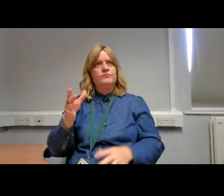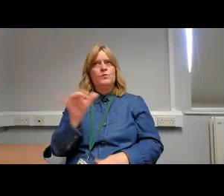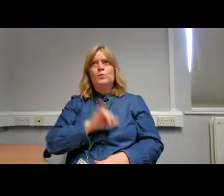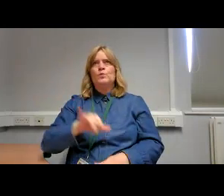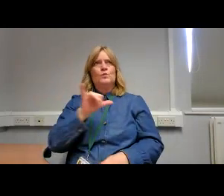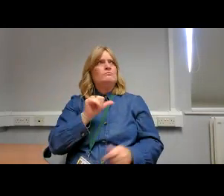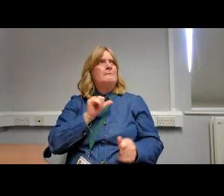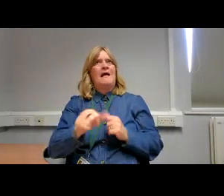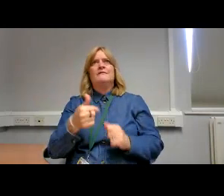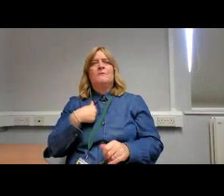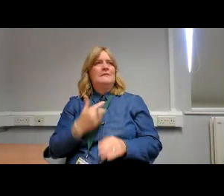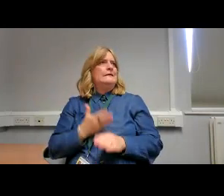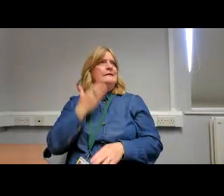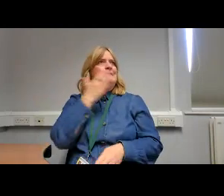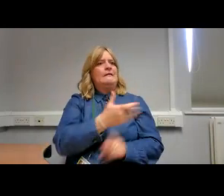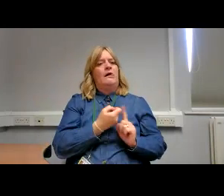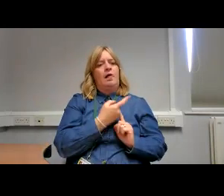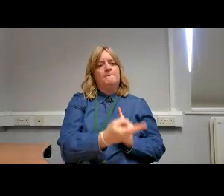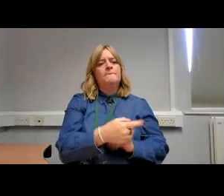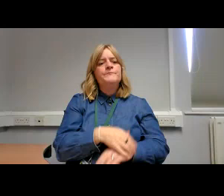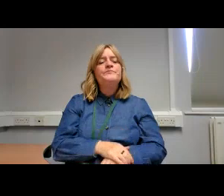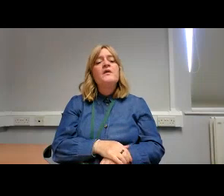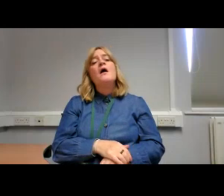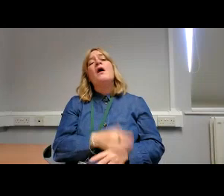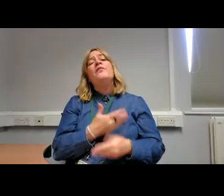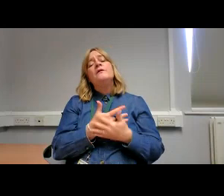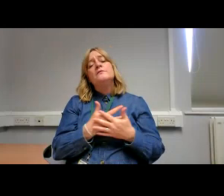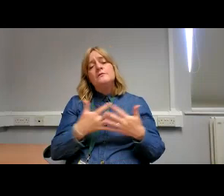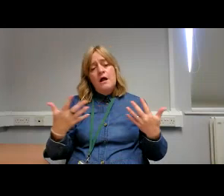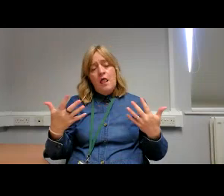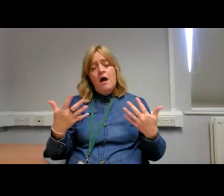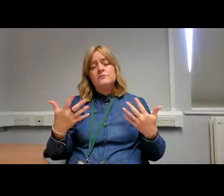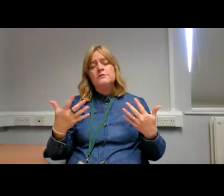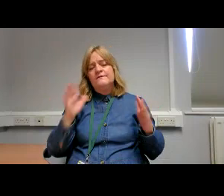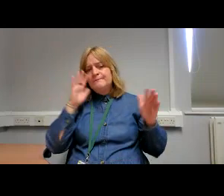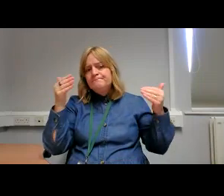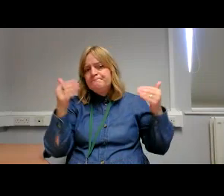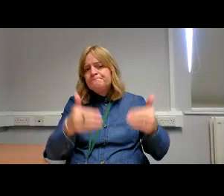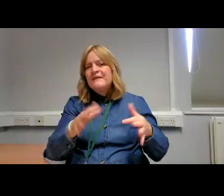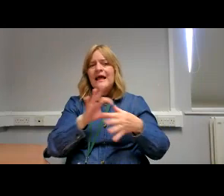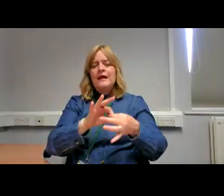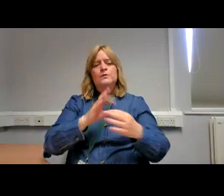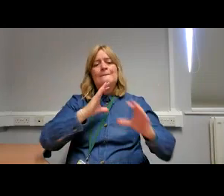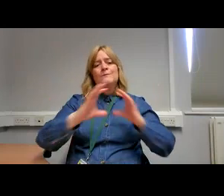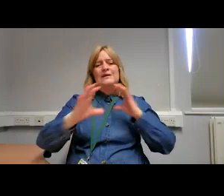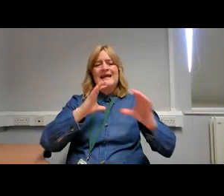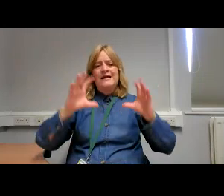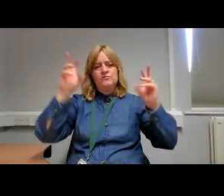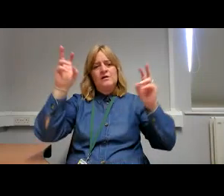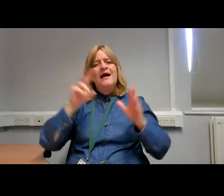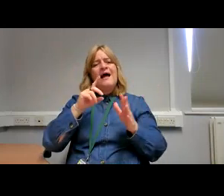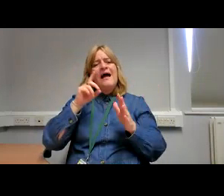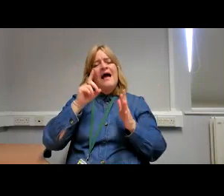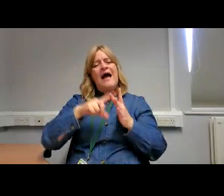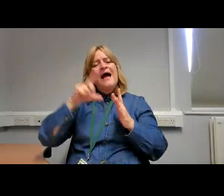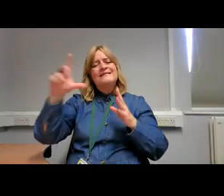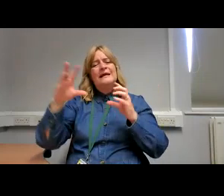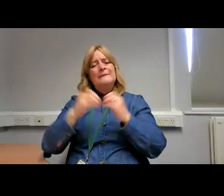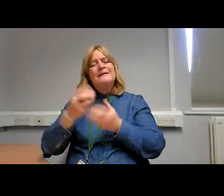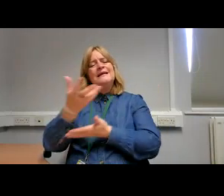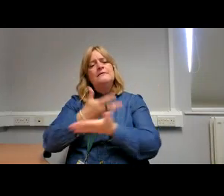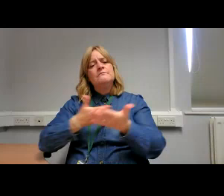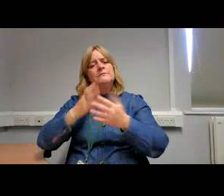you. There's a lot we're doing around communication. So our ICB communications team are helping